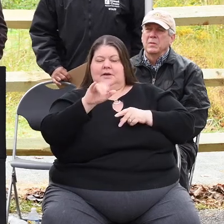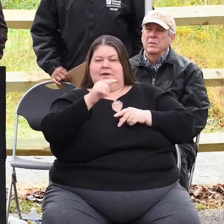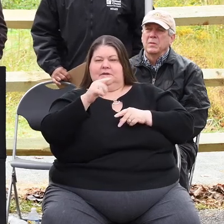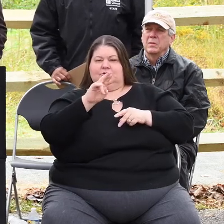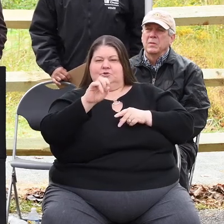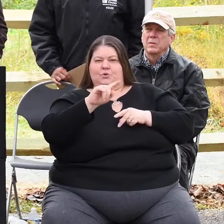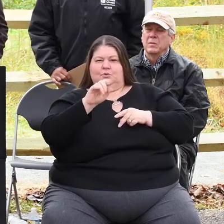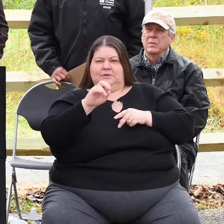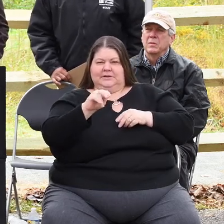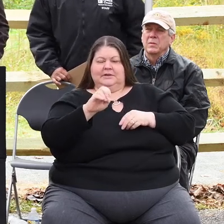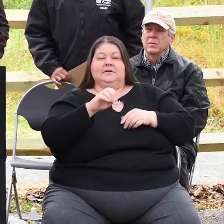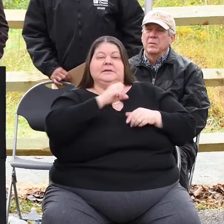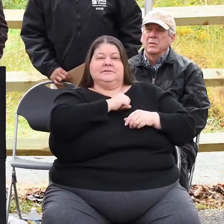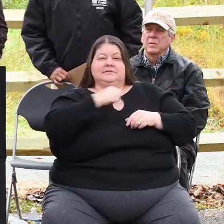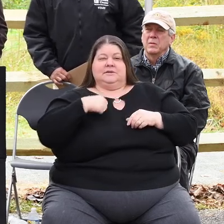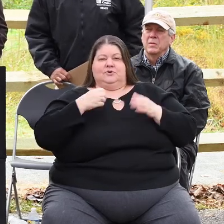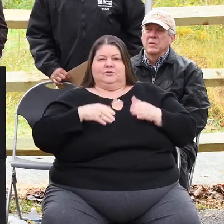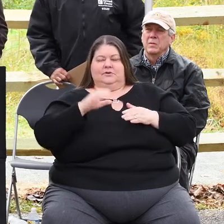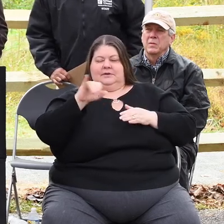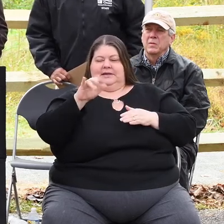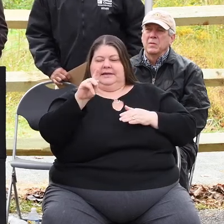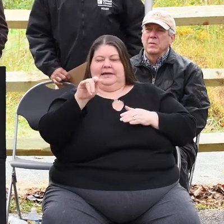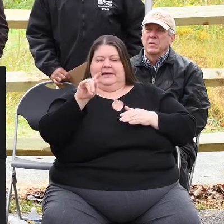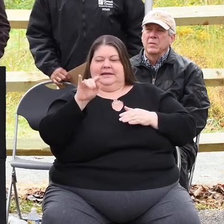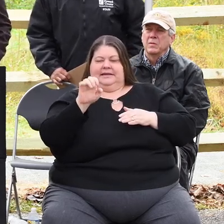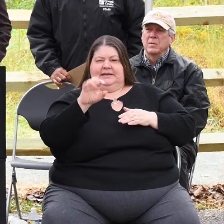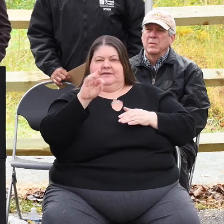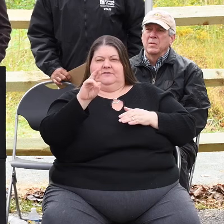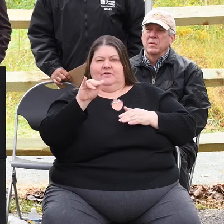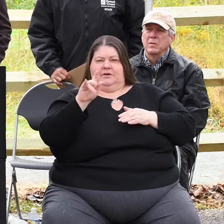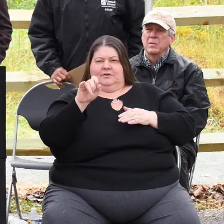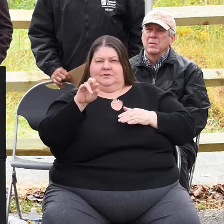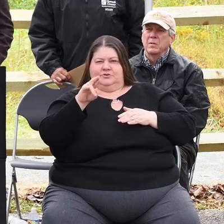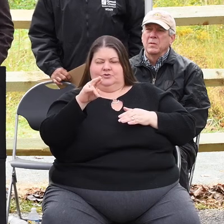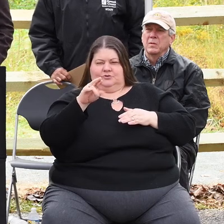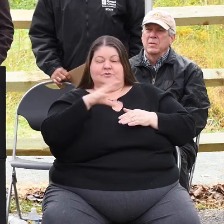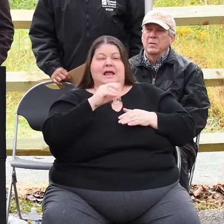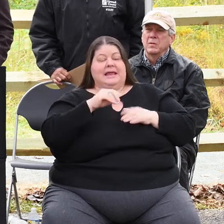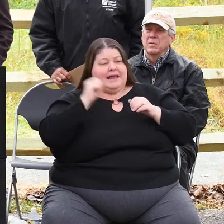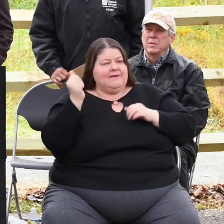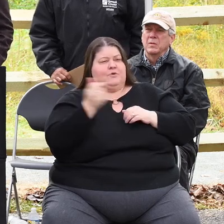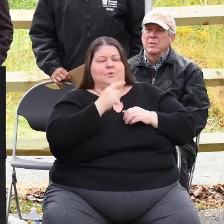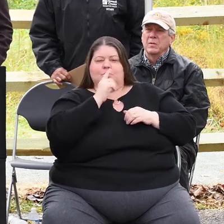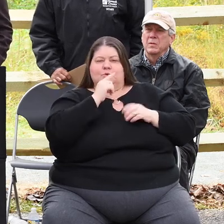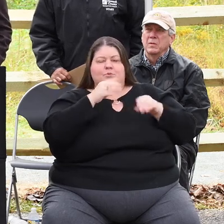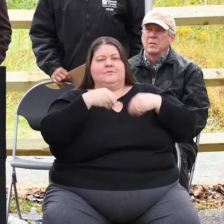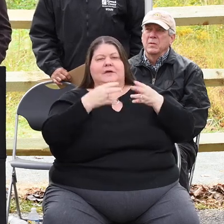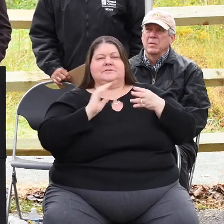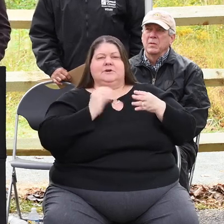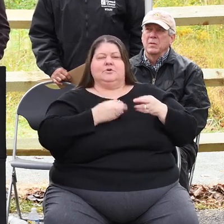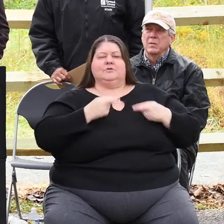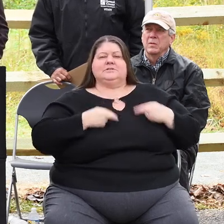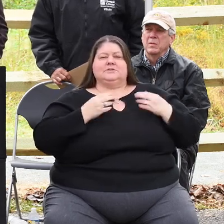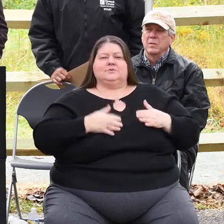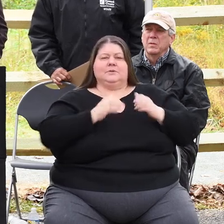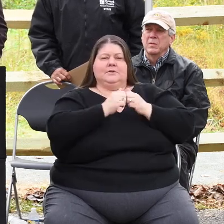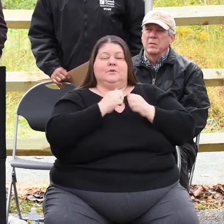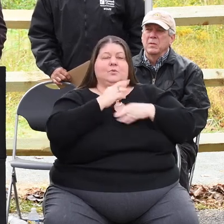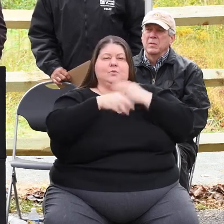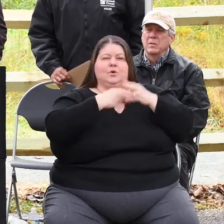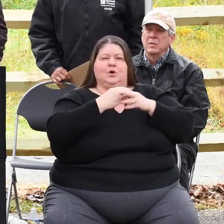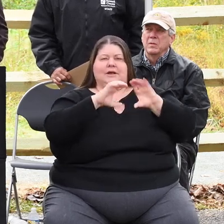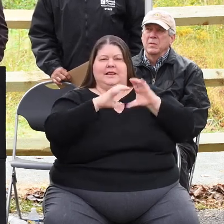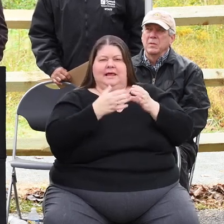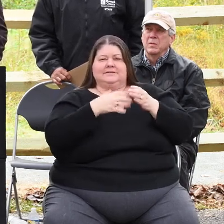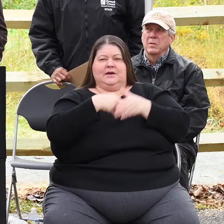Hester, and everyone who worked so hard to allow us to provide our residents with world-class outdoor recreation